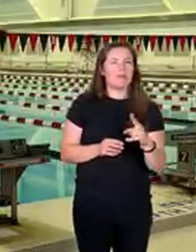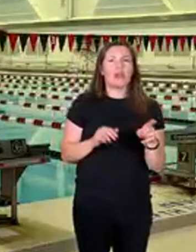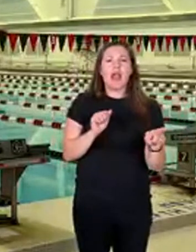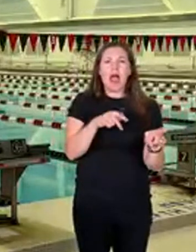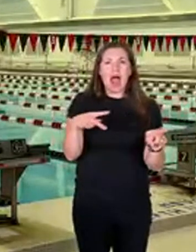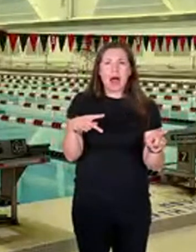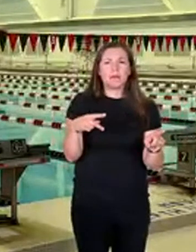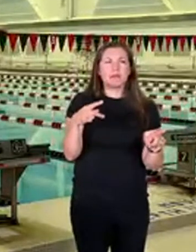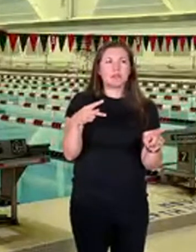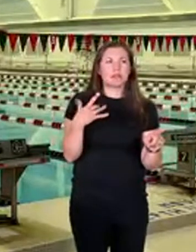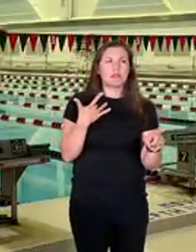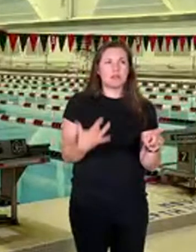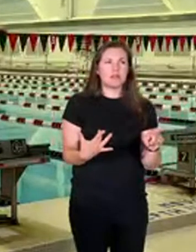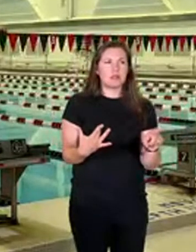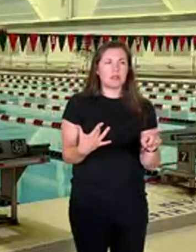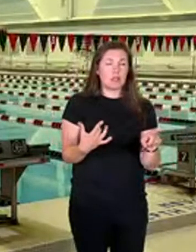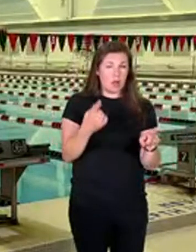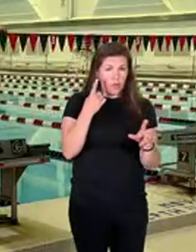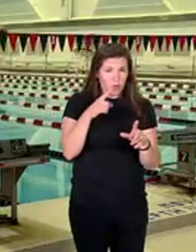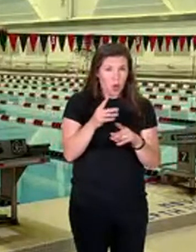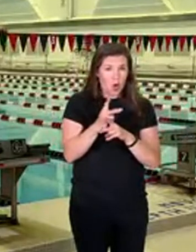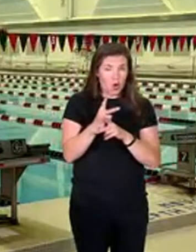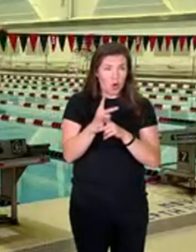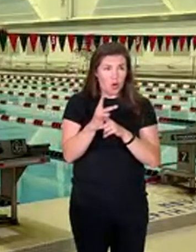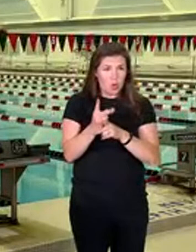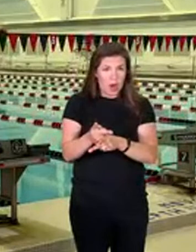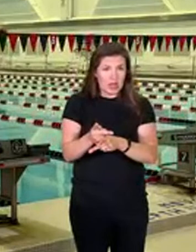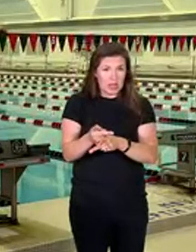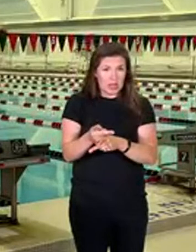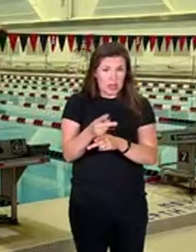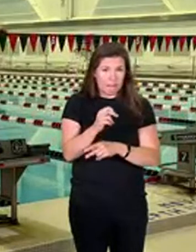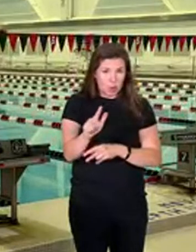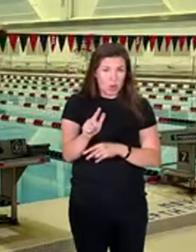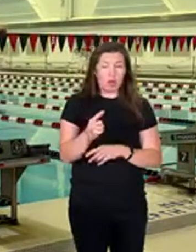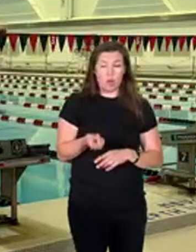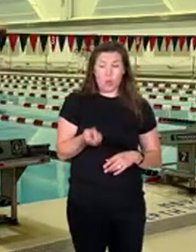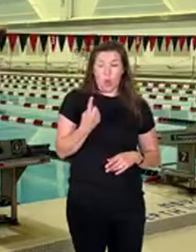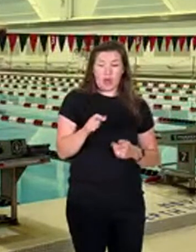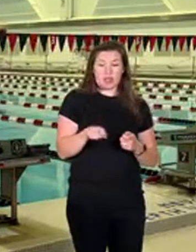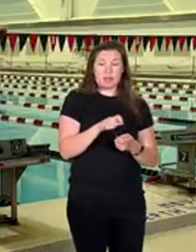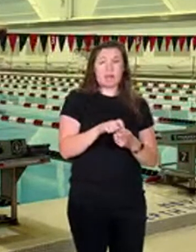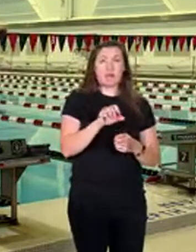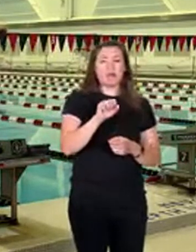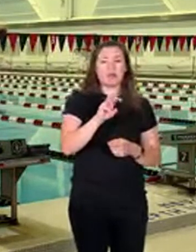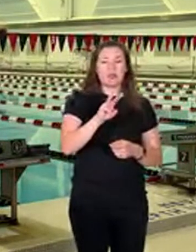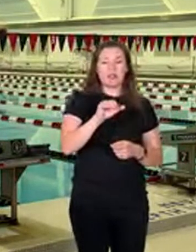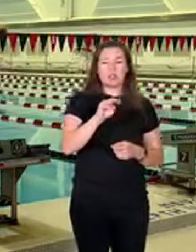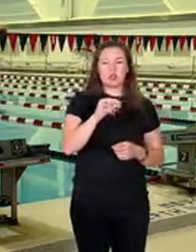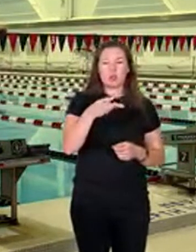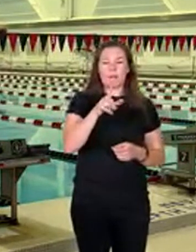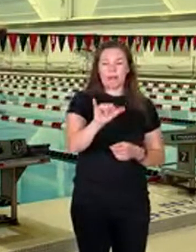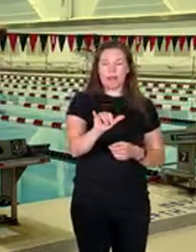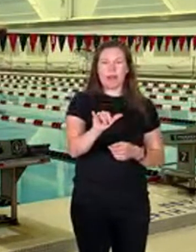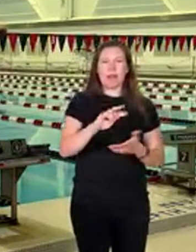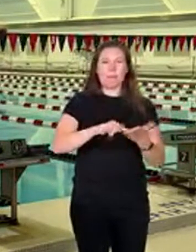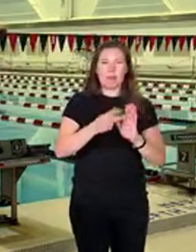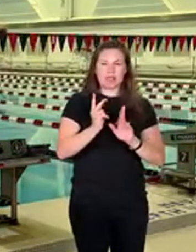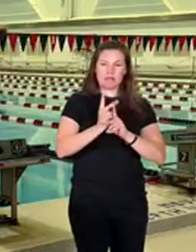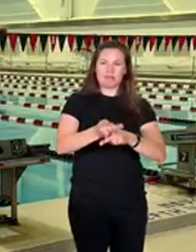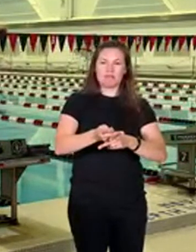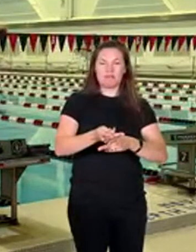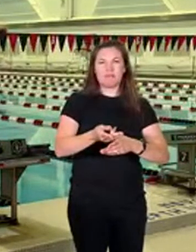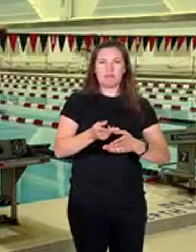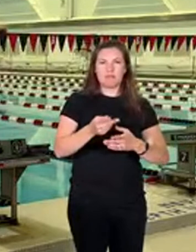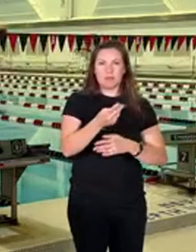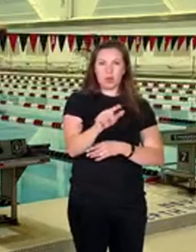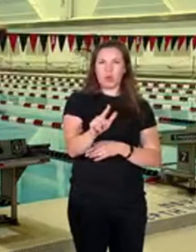used predominantly for renting out your pool? The one is the Swimply. Yeah, it's rent out pools.